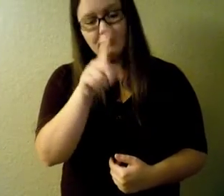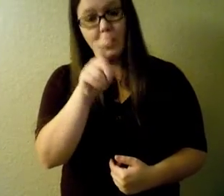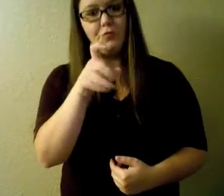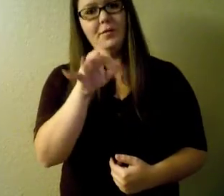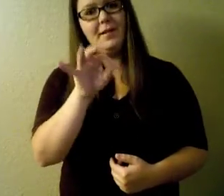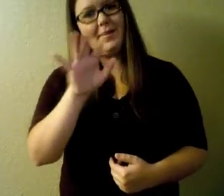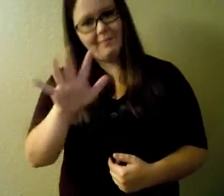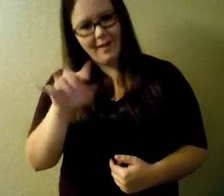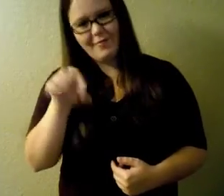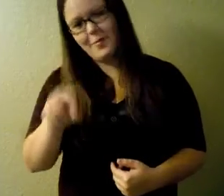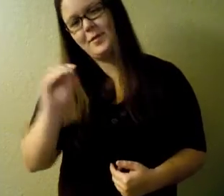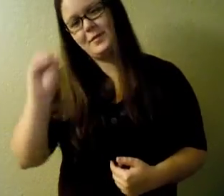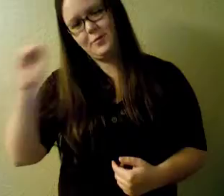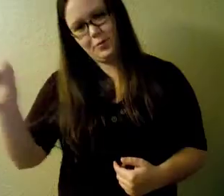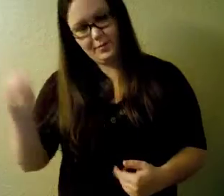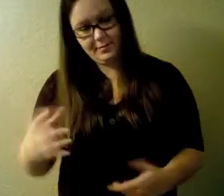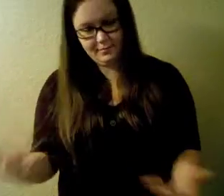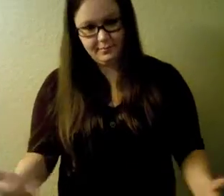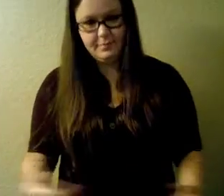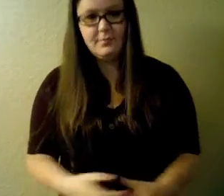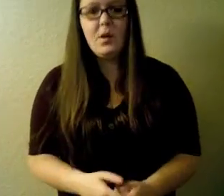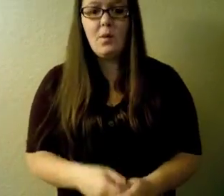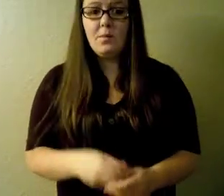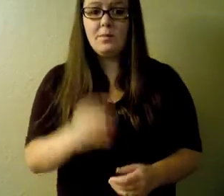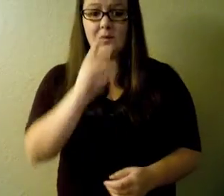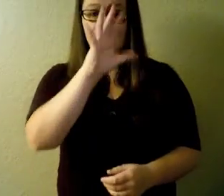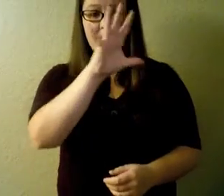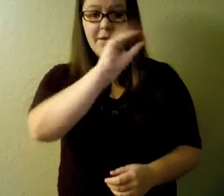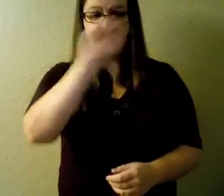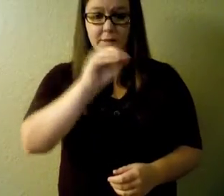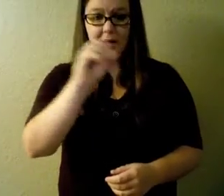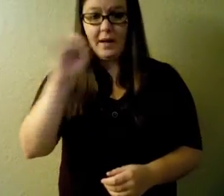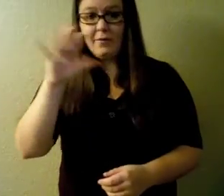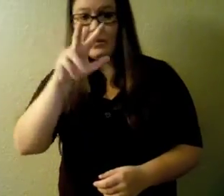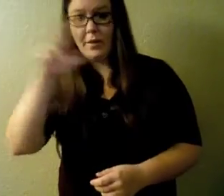So 65% of 300 is 195.